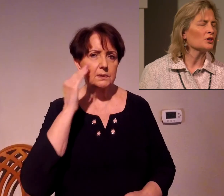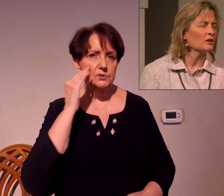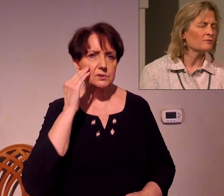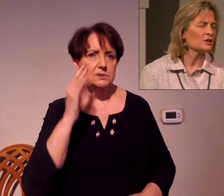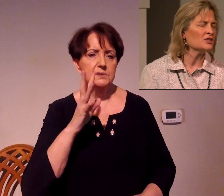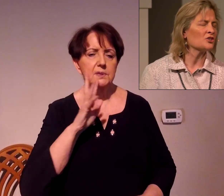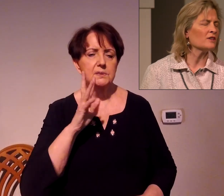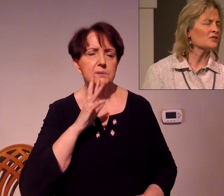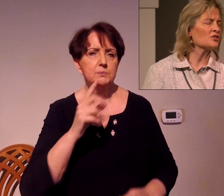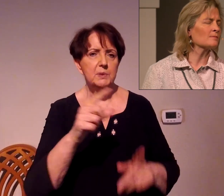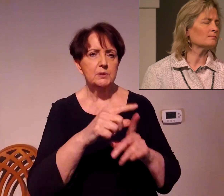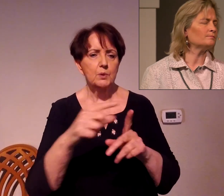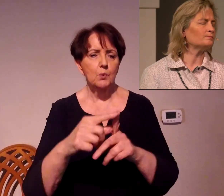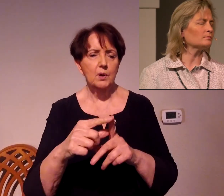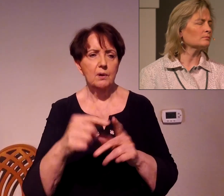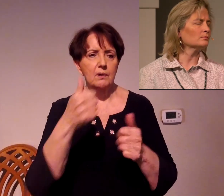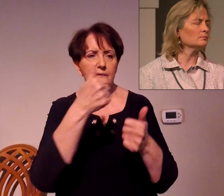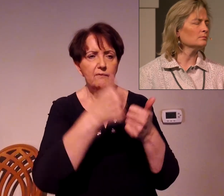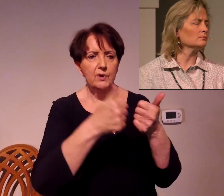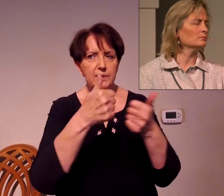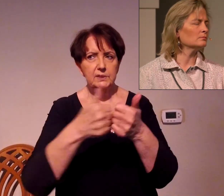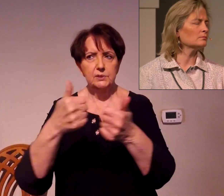the word for each of us.